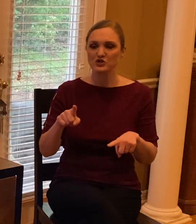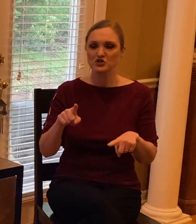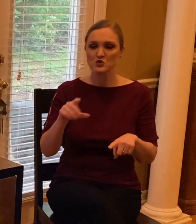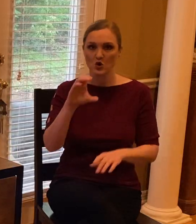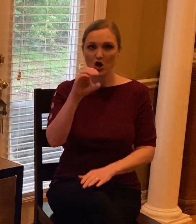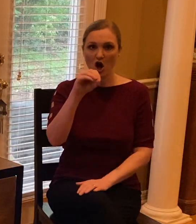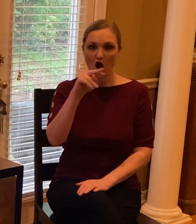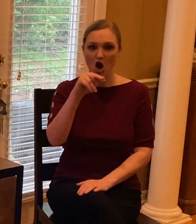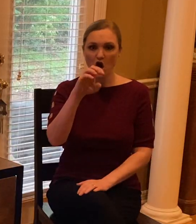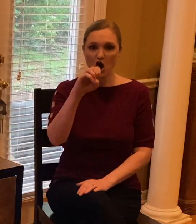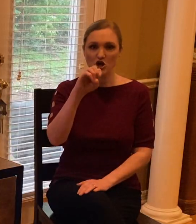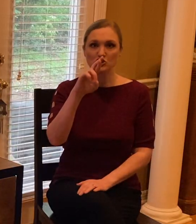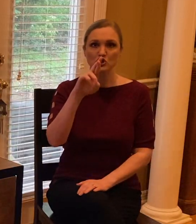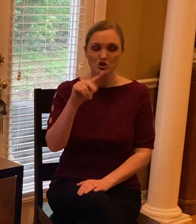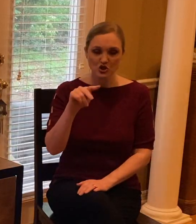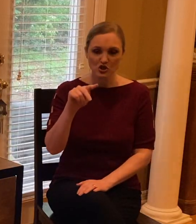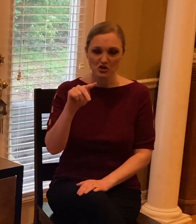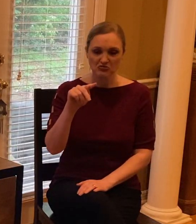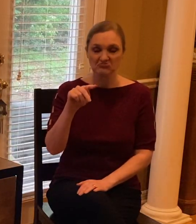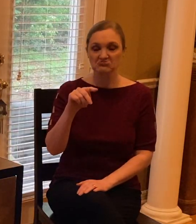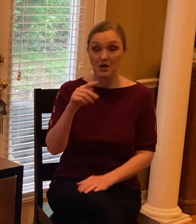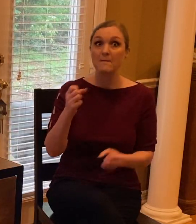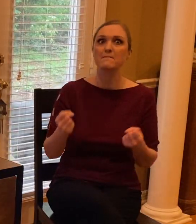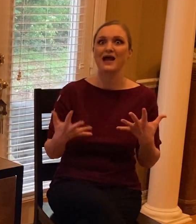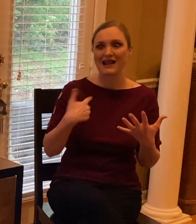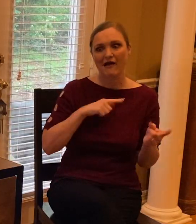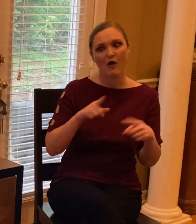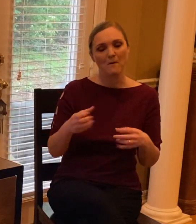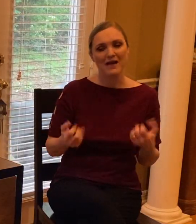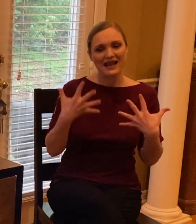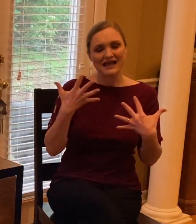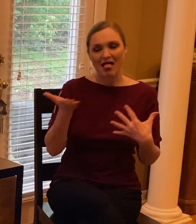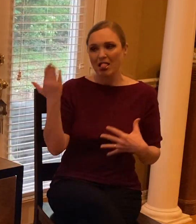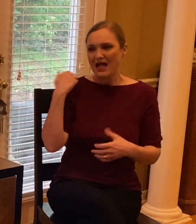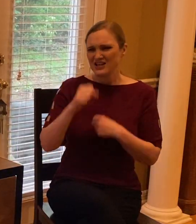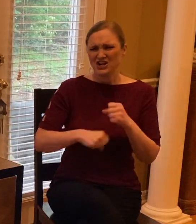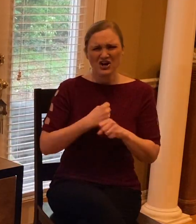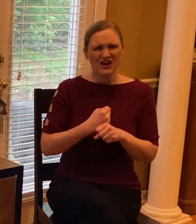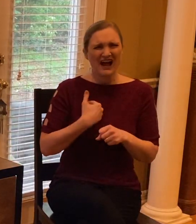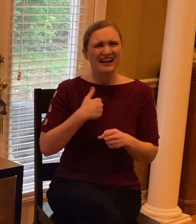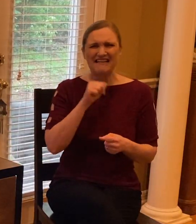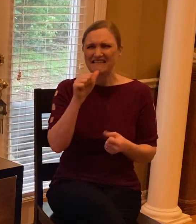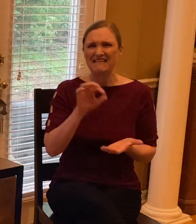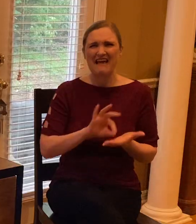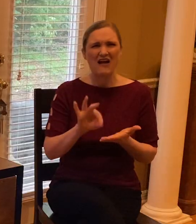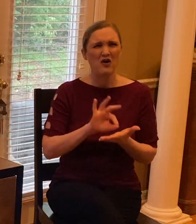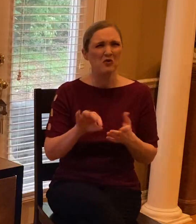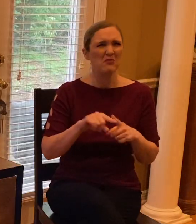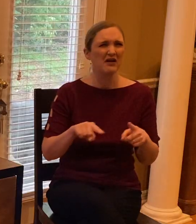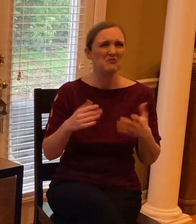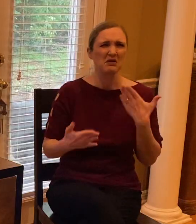a lot of concerts. I think about last year, I don't have an exact number, but I probably went to at least 50 concerts last